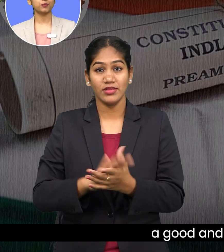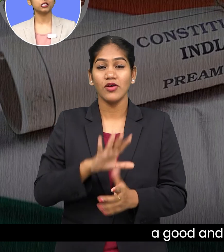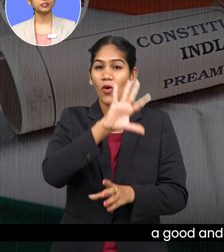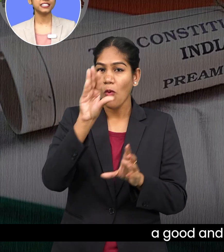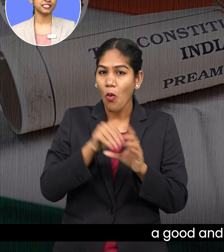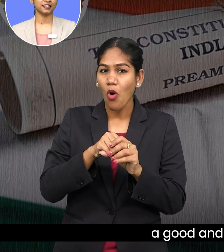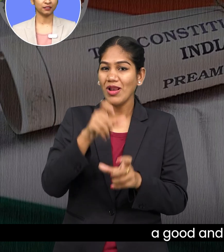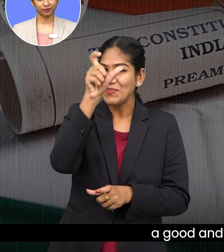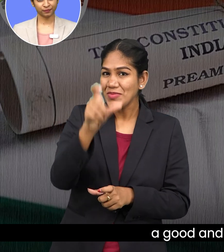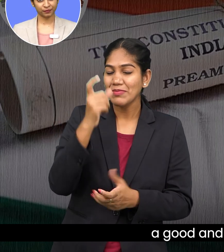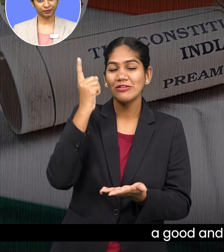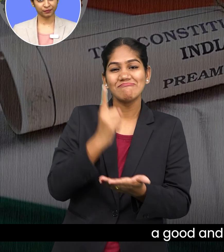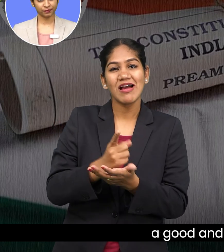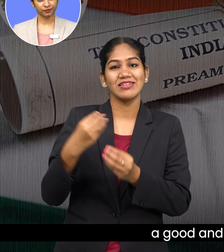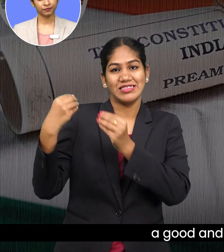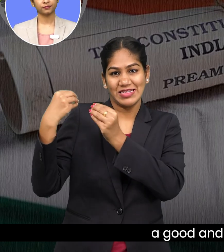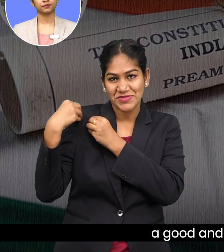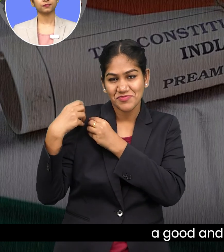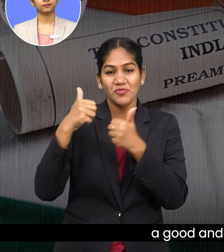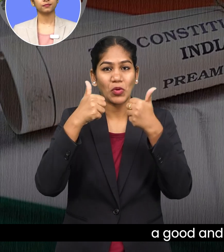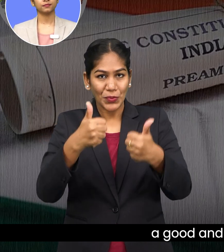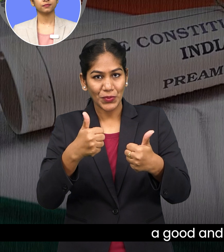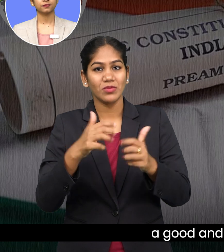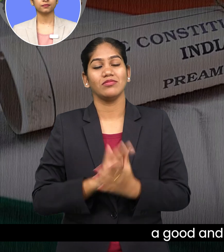and responsible citizen.